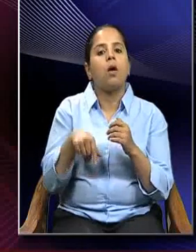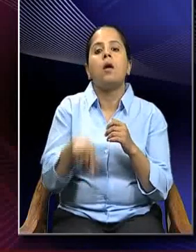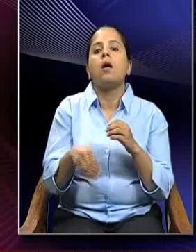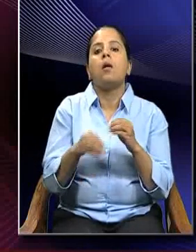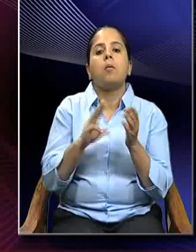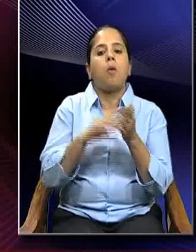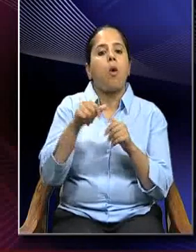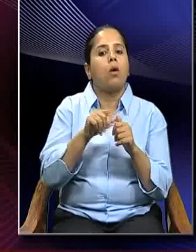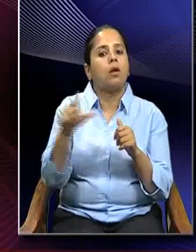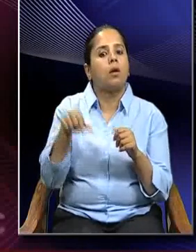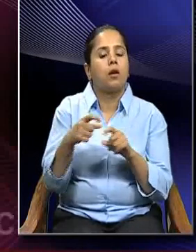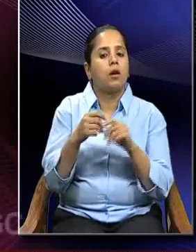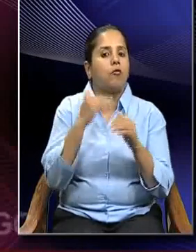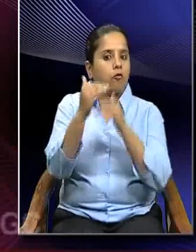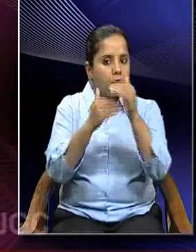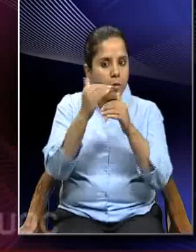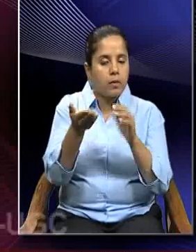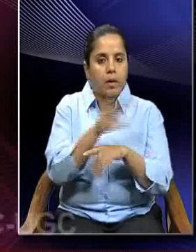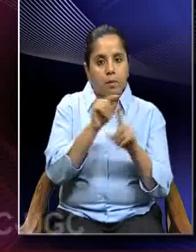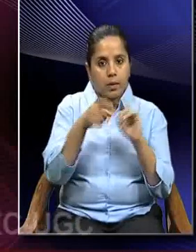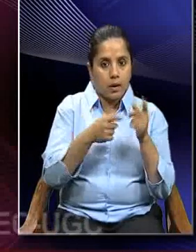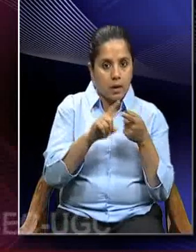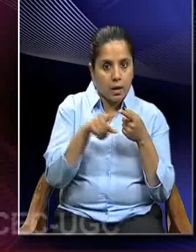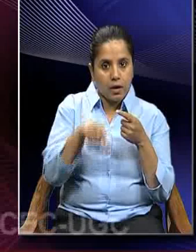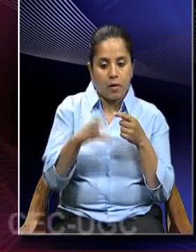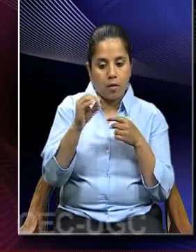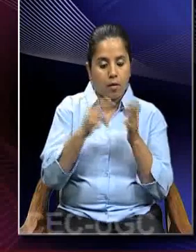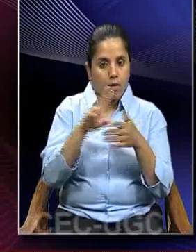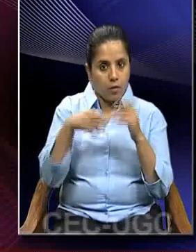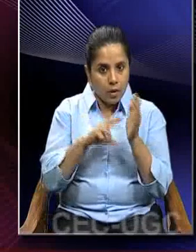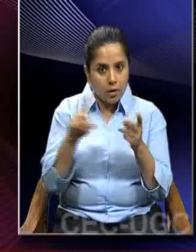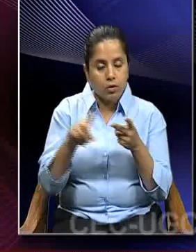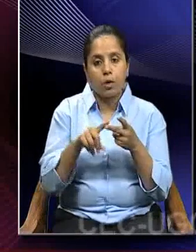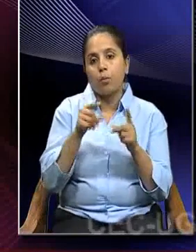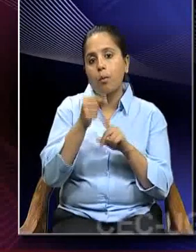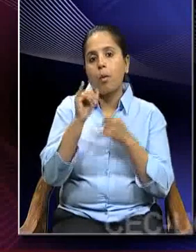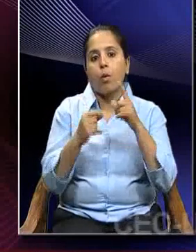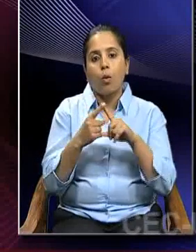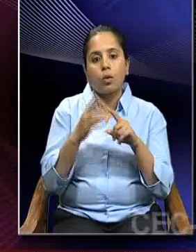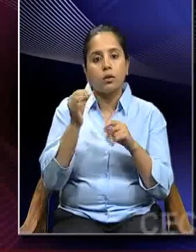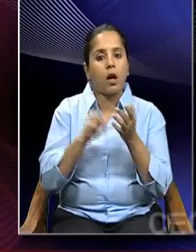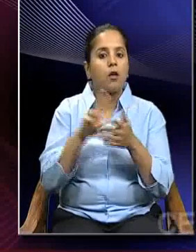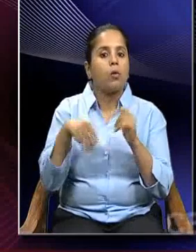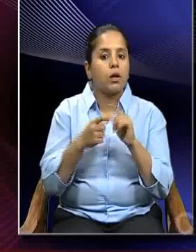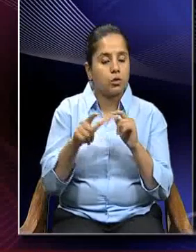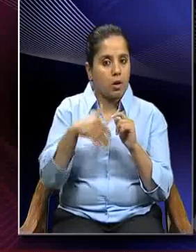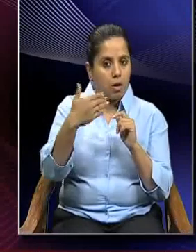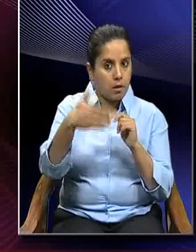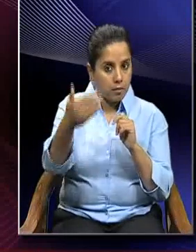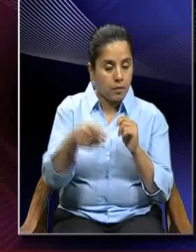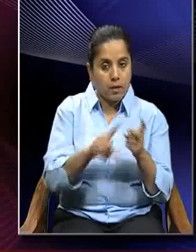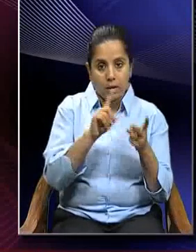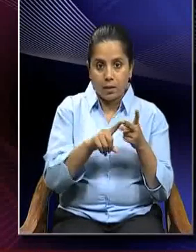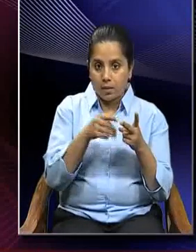in terms of pre-conventional, conventional and post-conventional stages. So the second one is